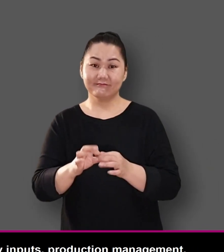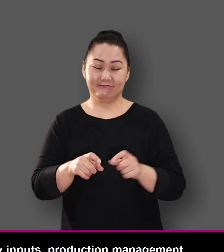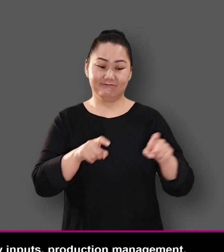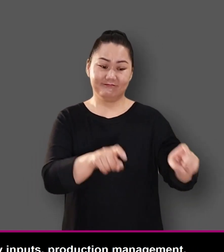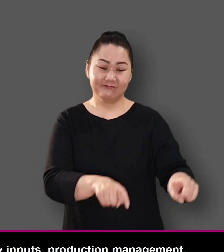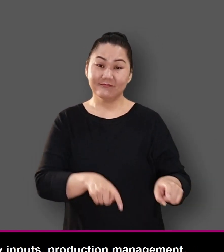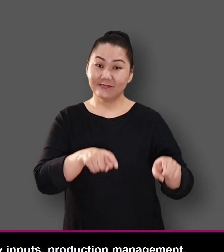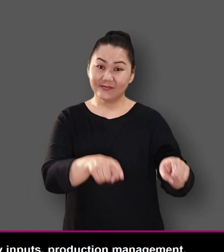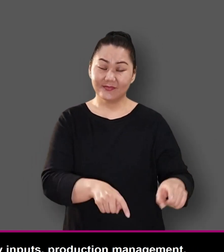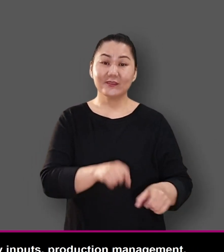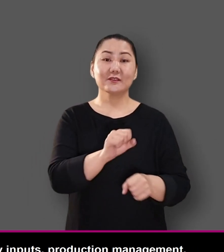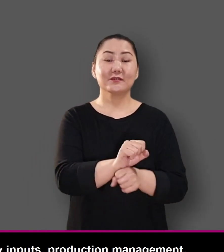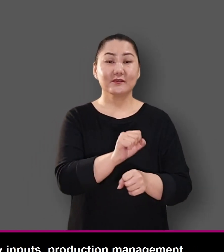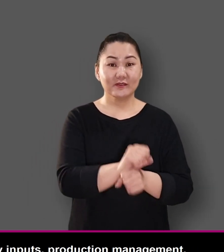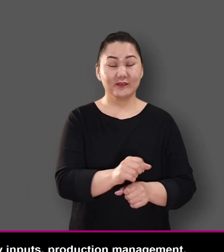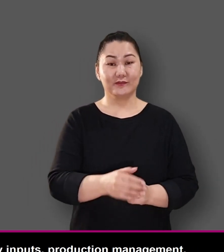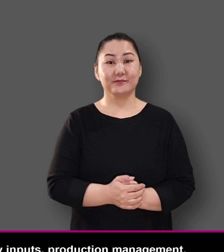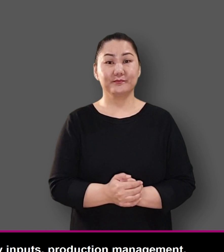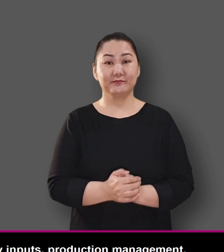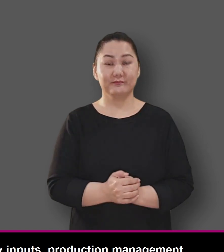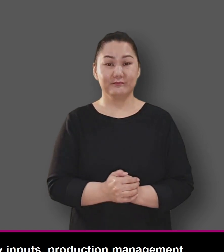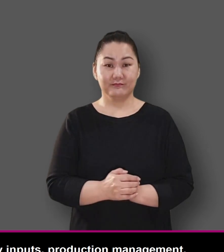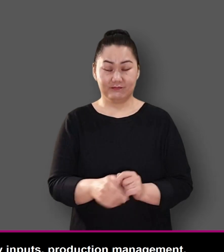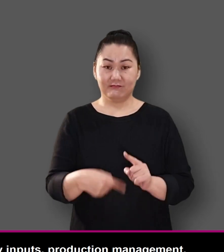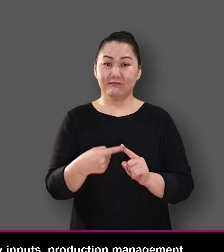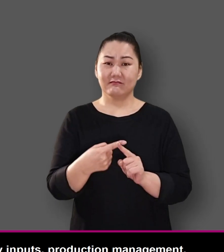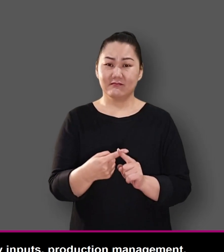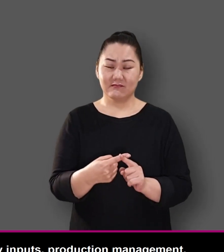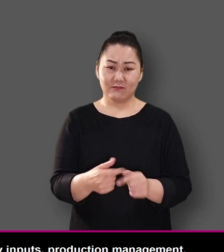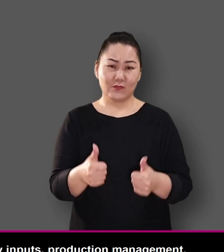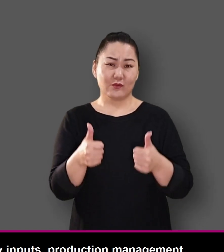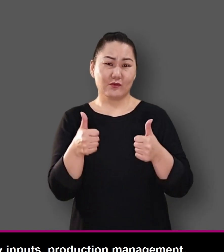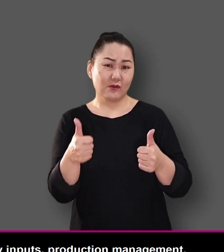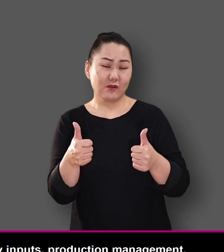including production, quality inputs, production management,